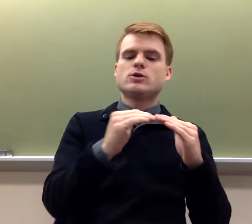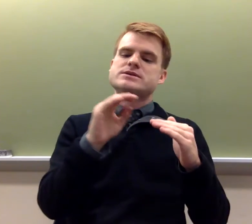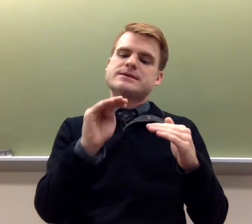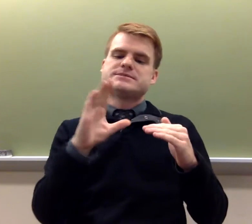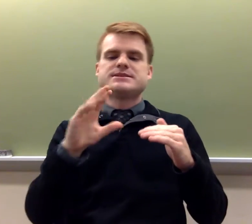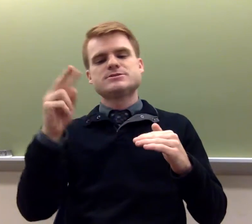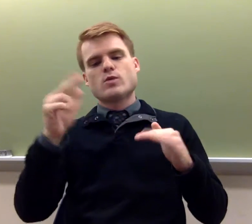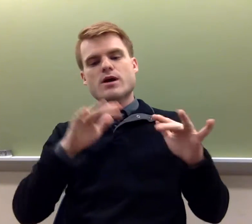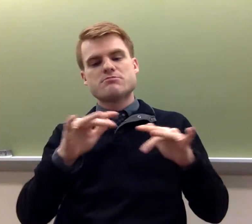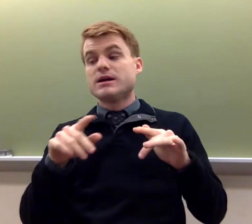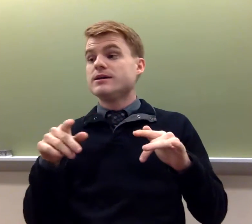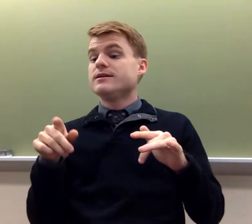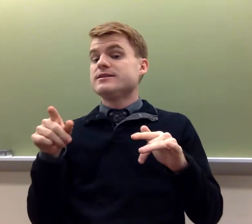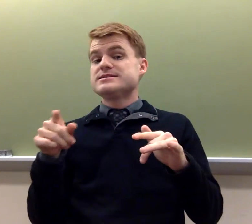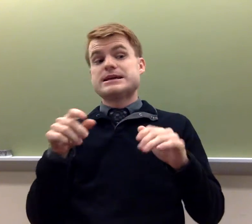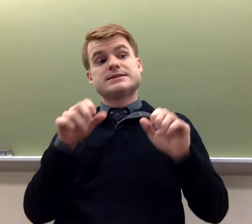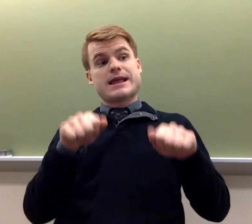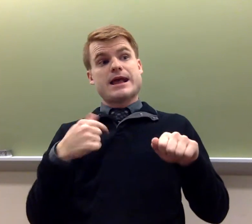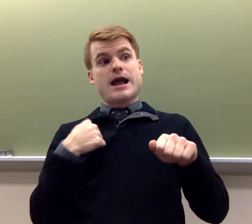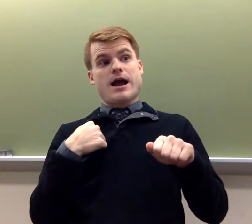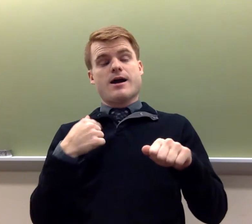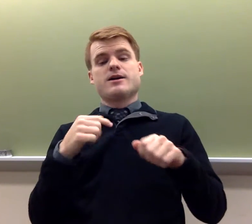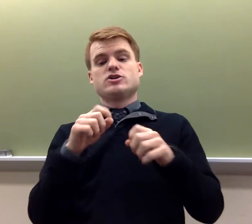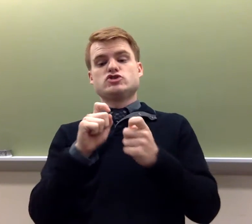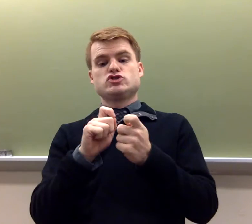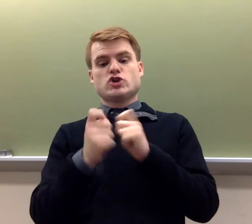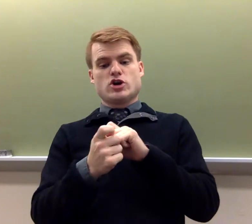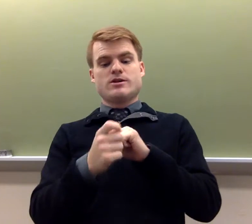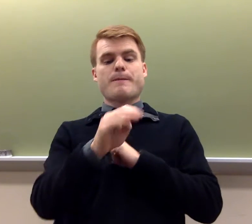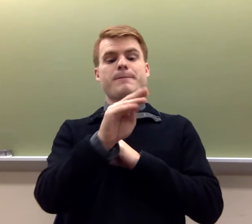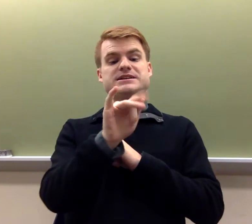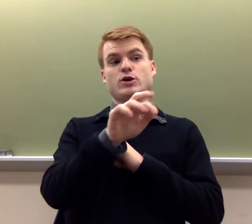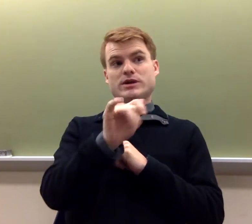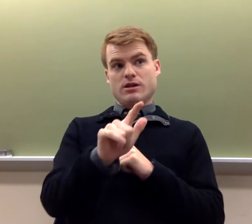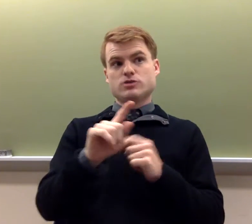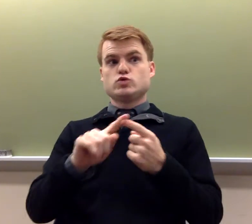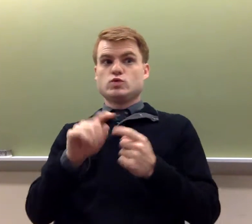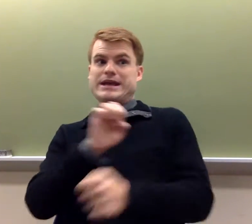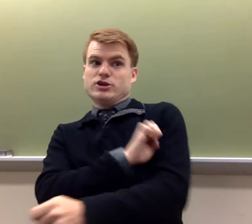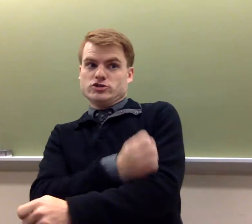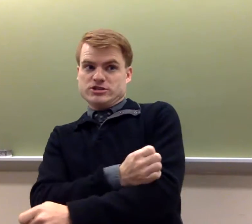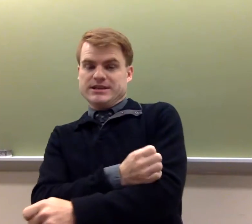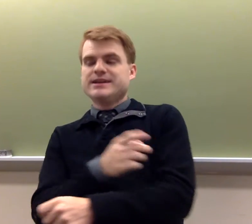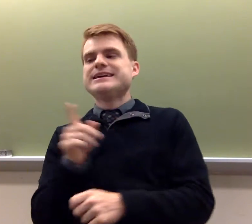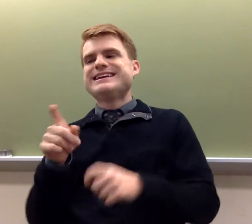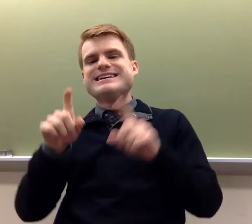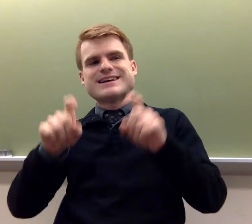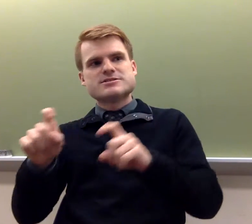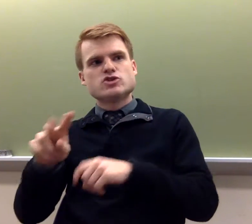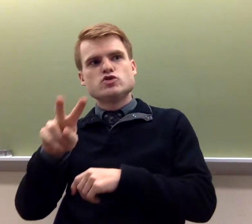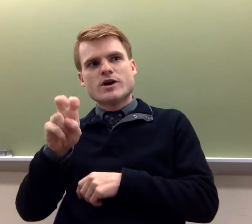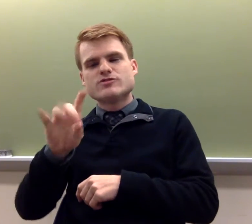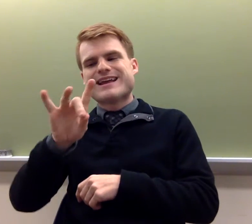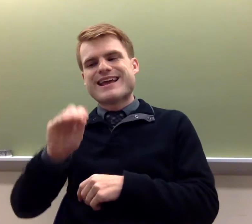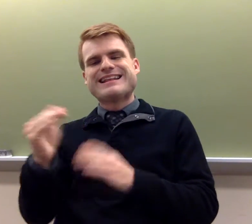into energy? And they respected each other. He tested 280,000 foodstuffs for the